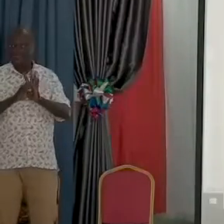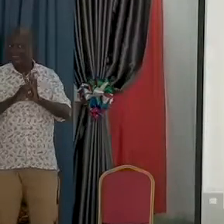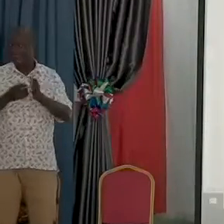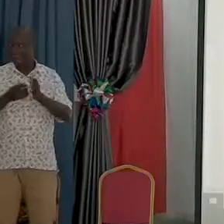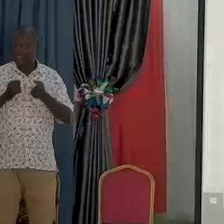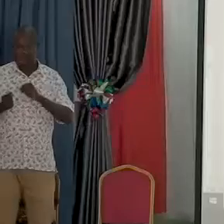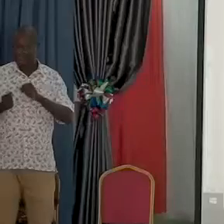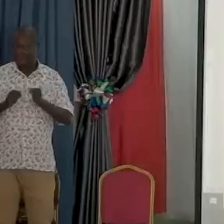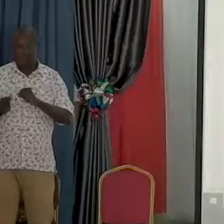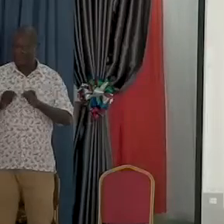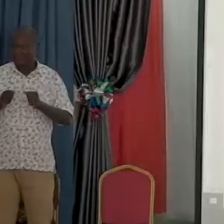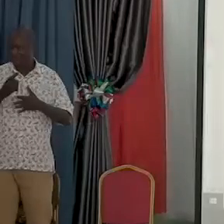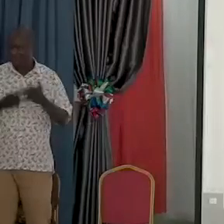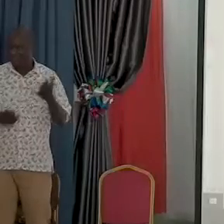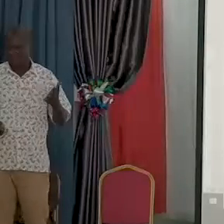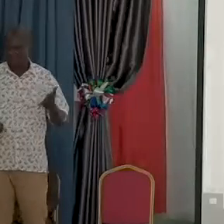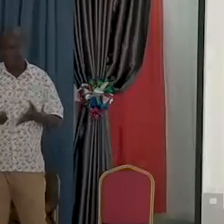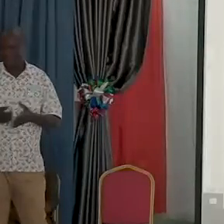academic activity?